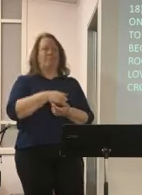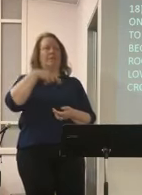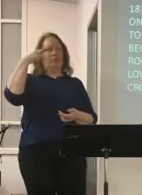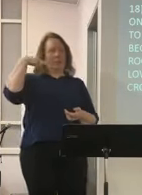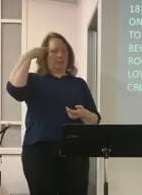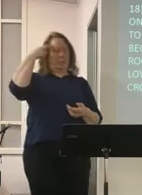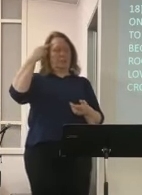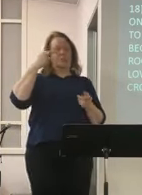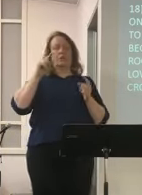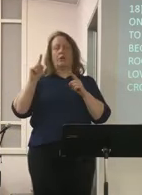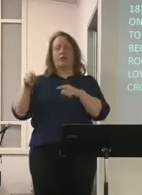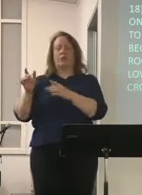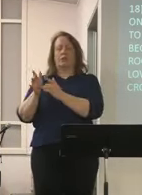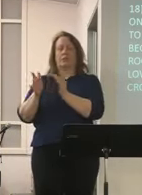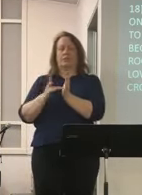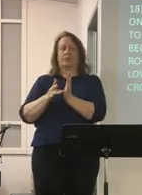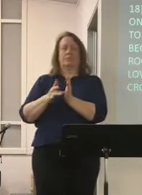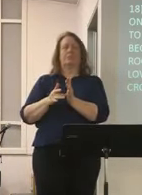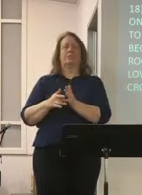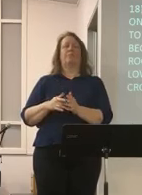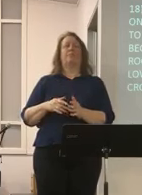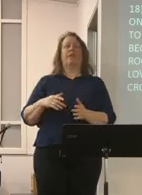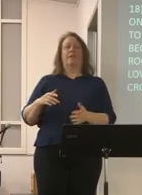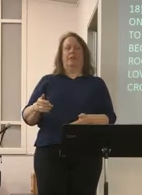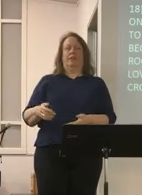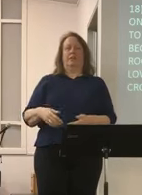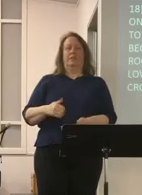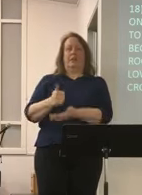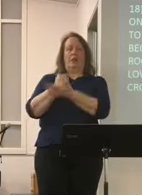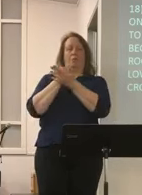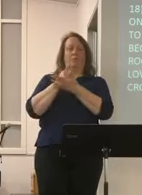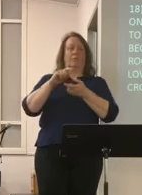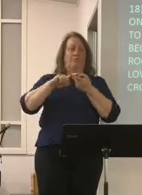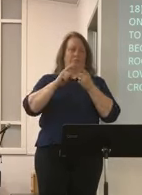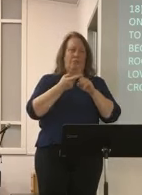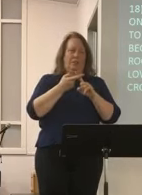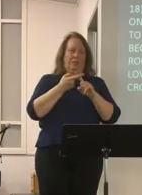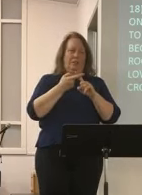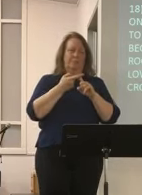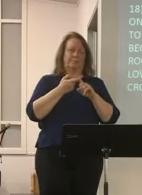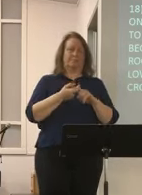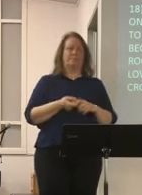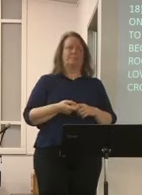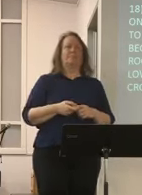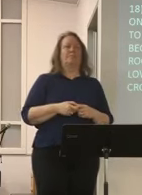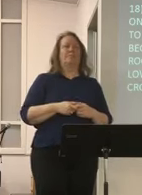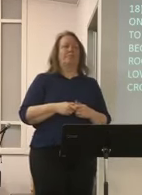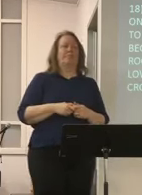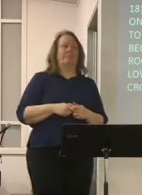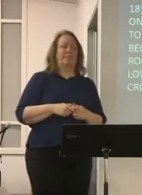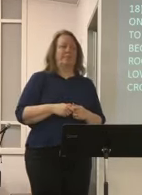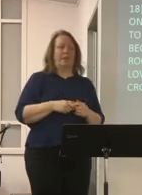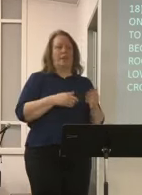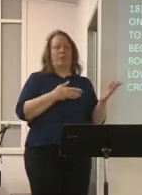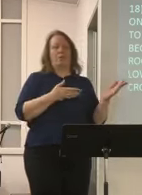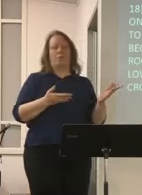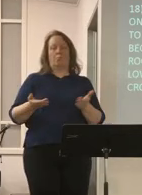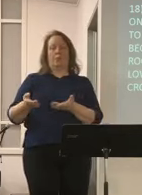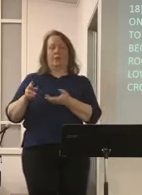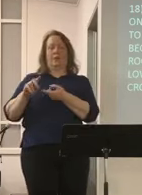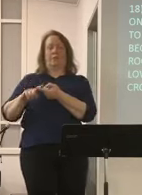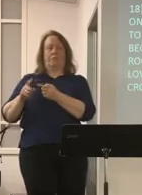to Jesus, is to get their buddy healed. All right? So that's what they're doing, is bringing their